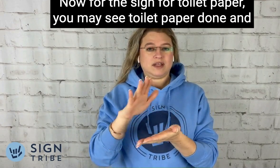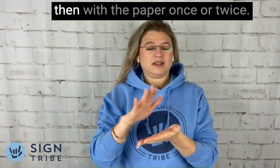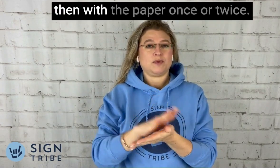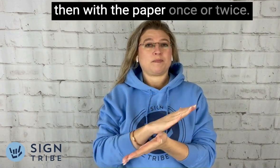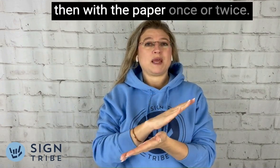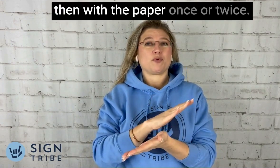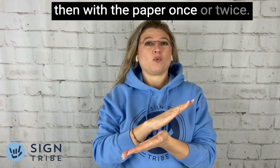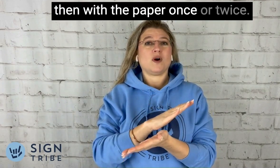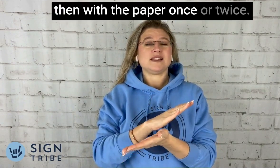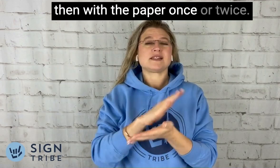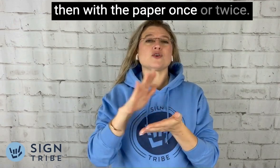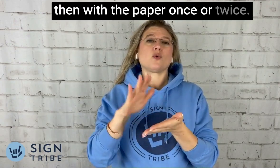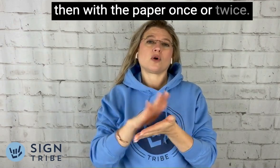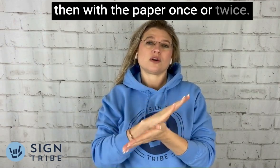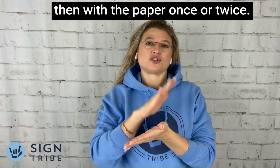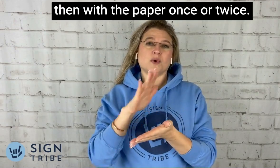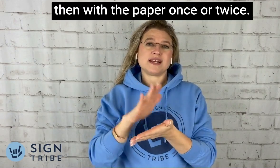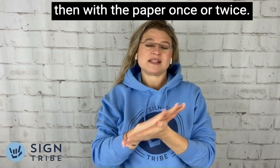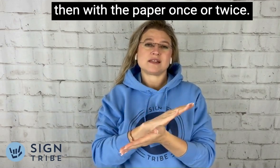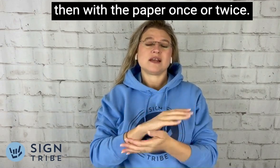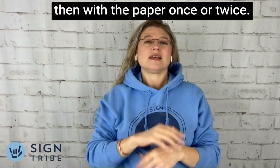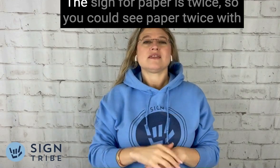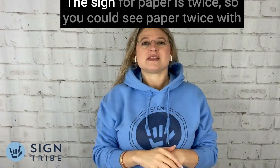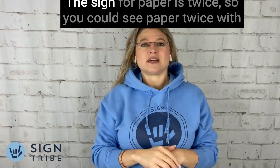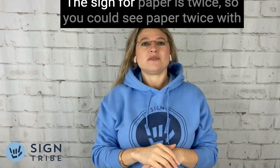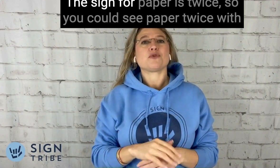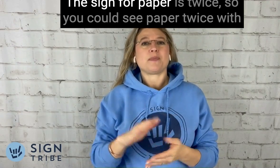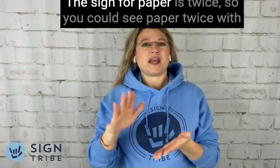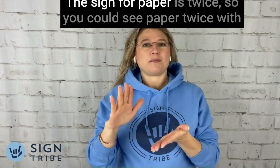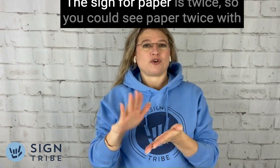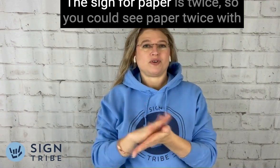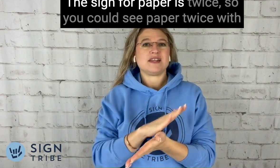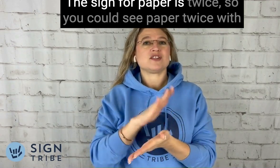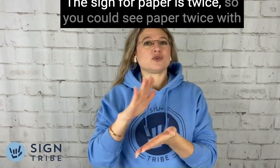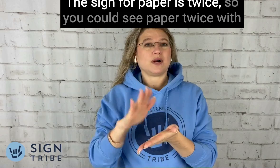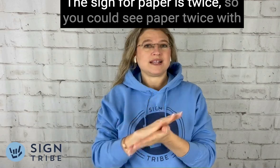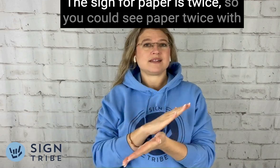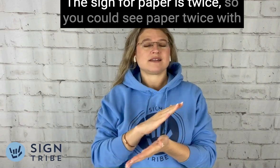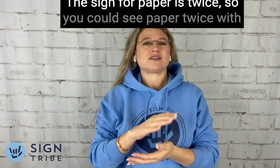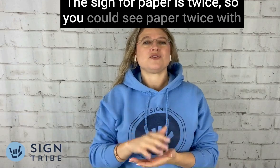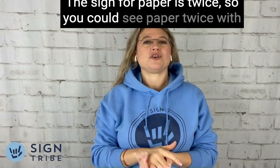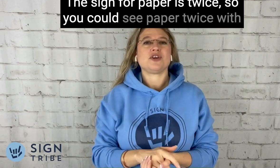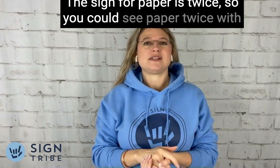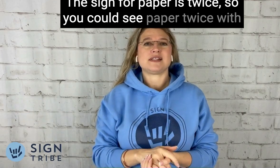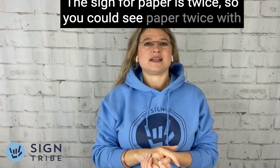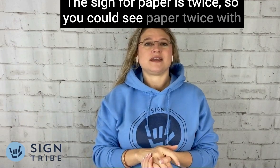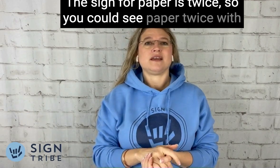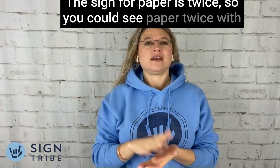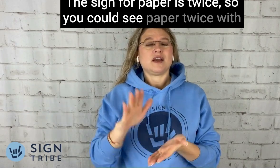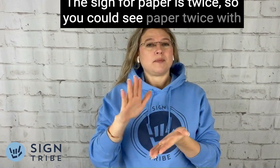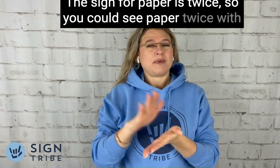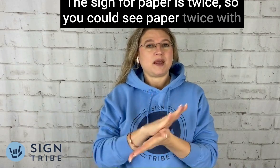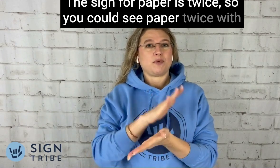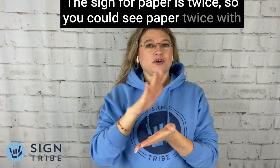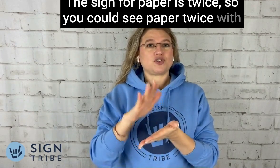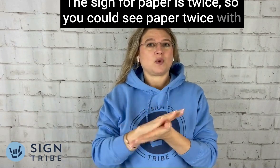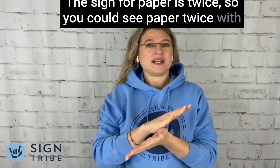then with the paper once or twice. The sign for paper is twice, so you could see paper twice